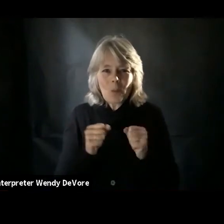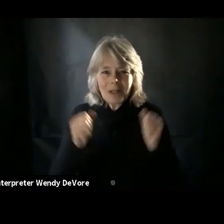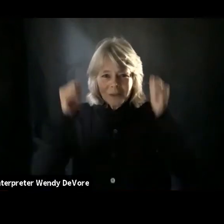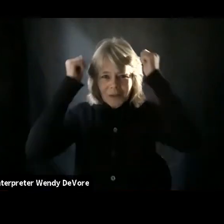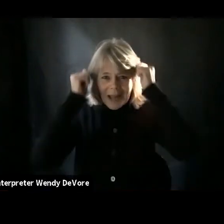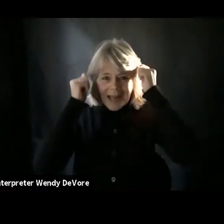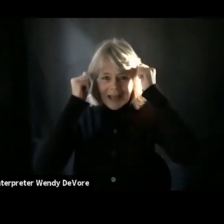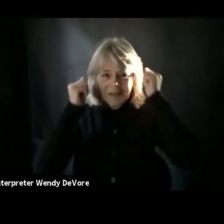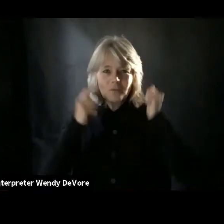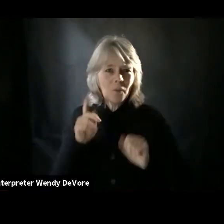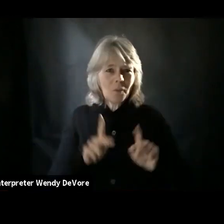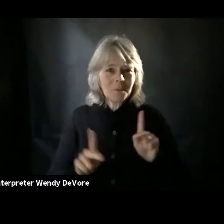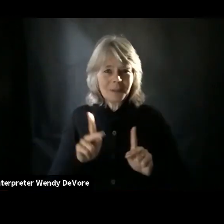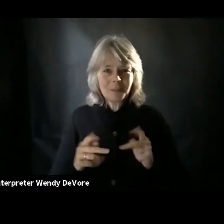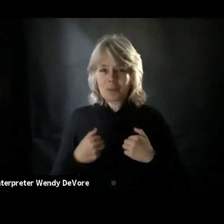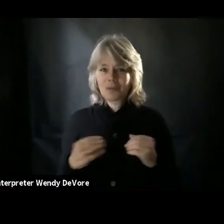they need.